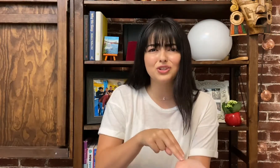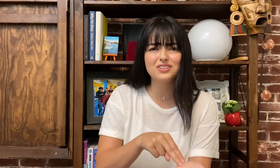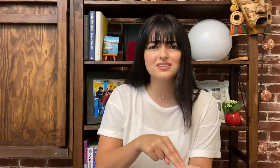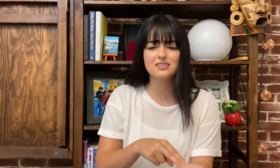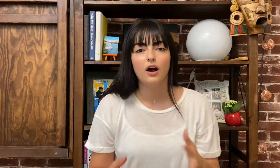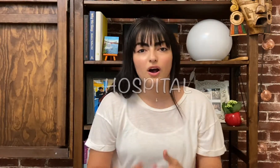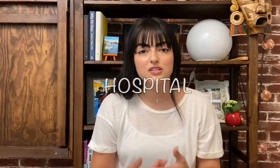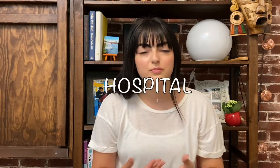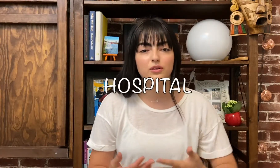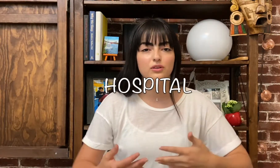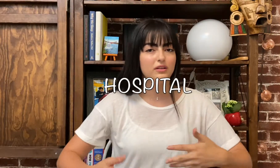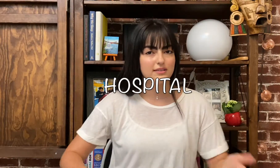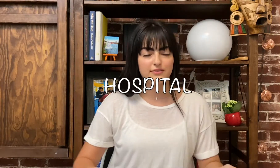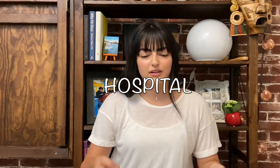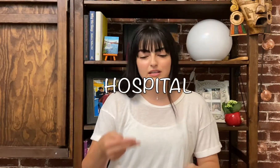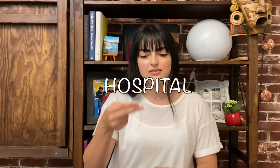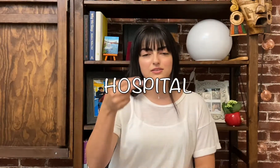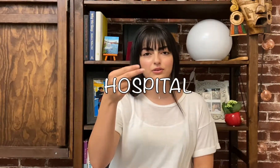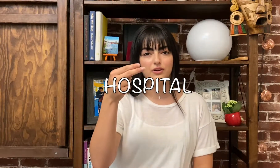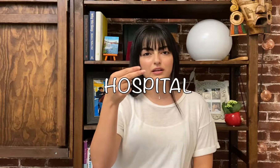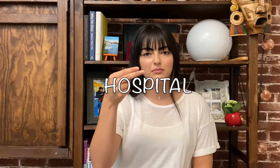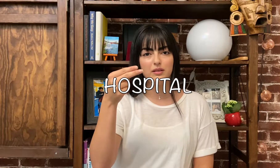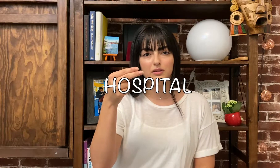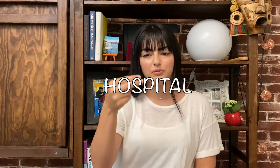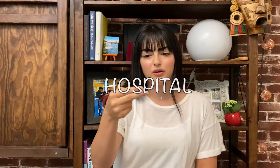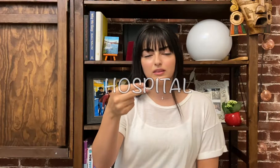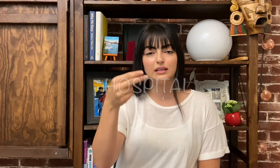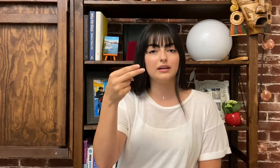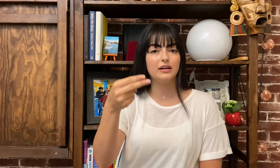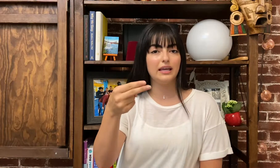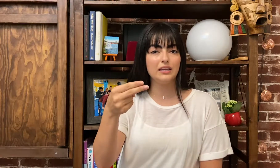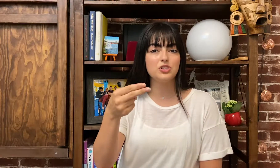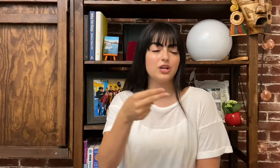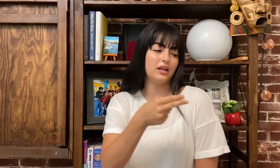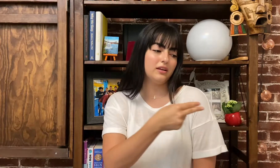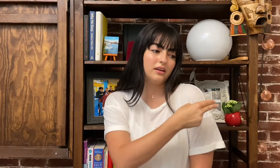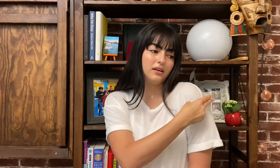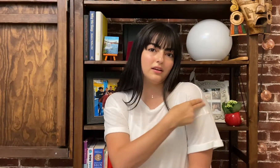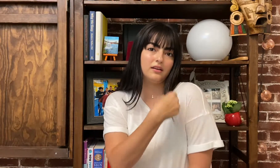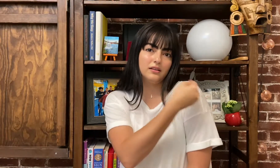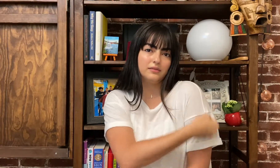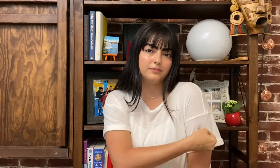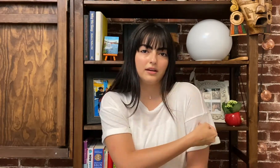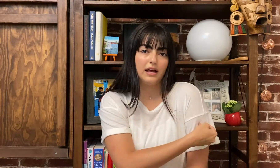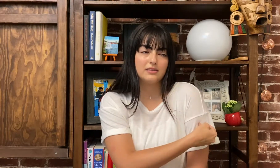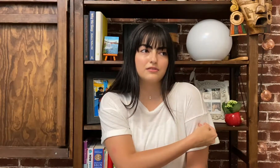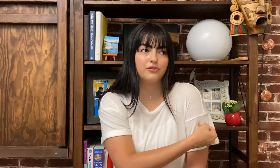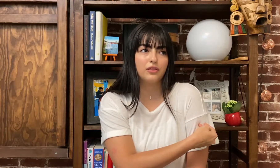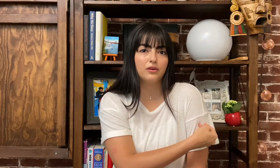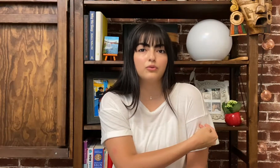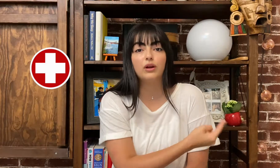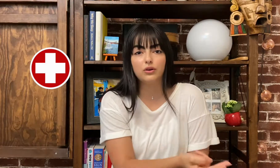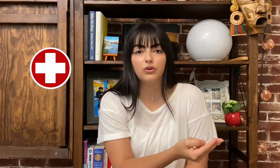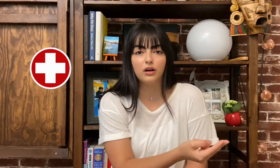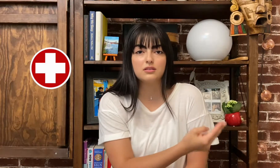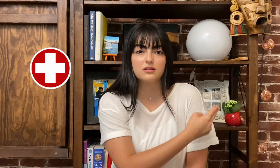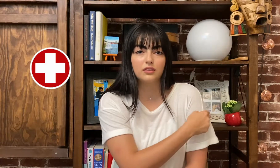nurse? Hospital is very easy, so you're gonna be putting the letter H, and as for the Red Cross, you know,